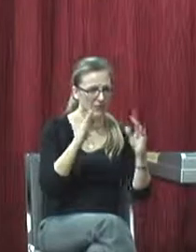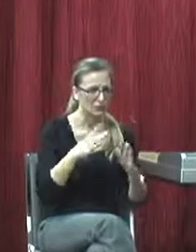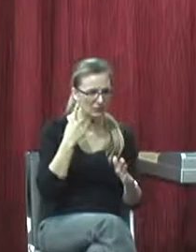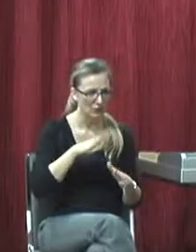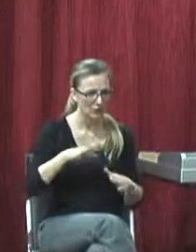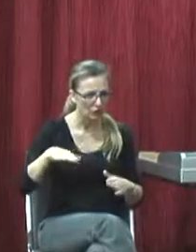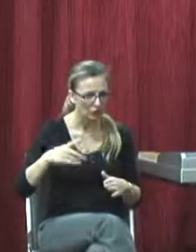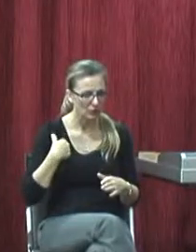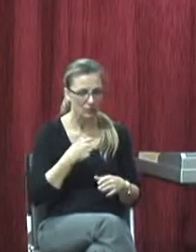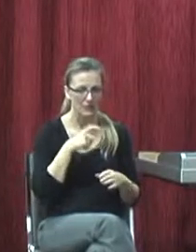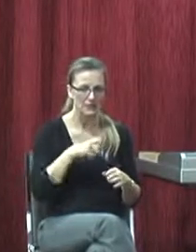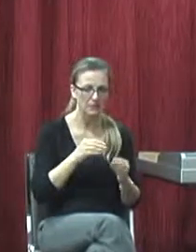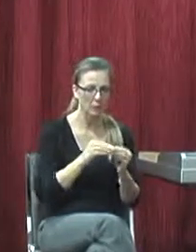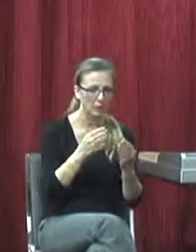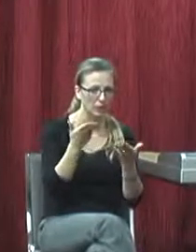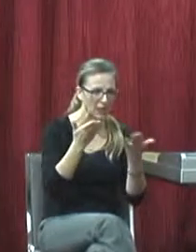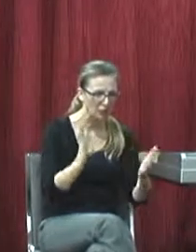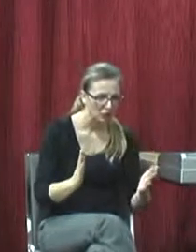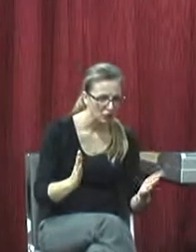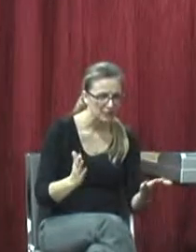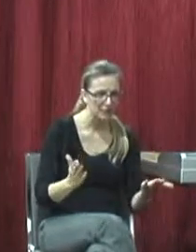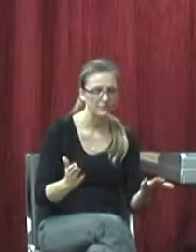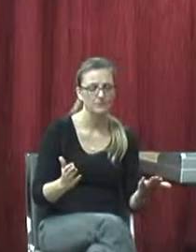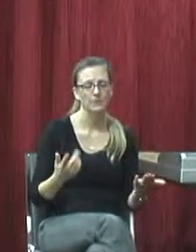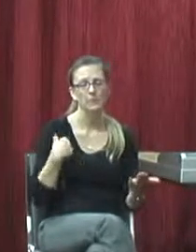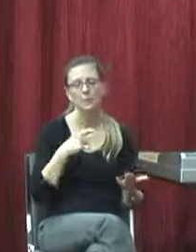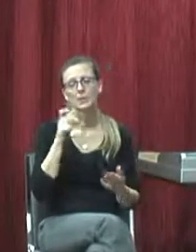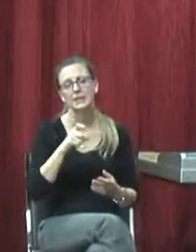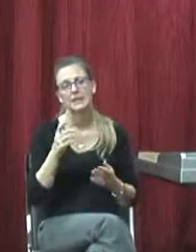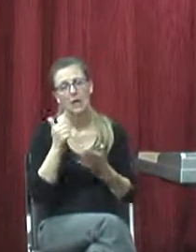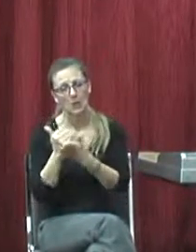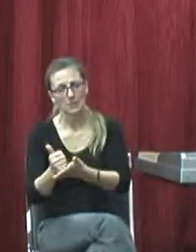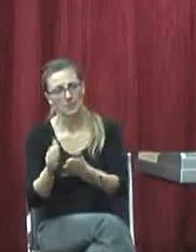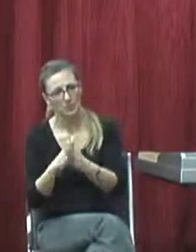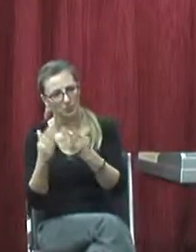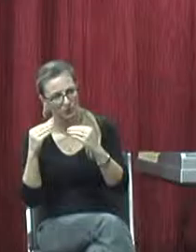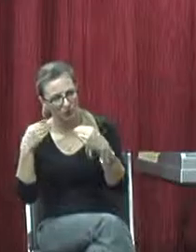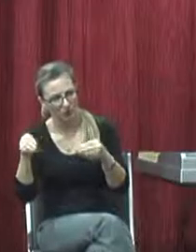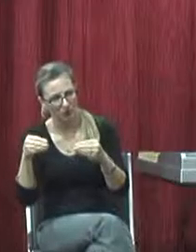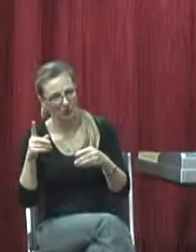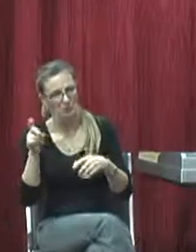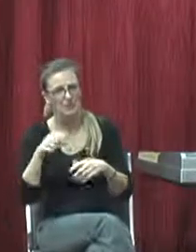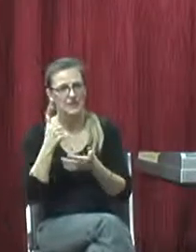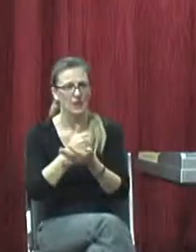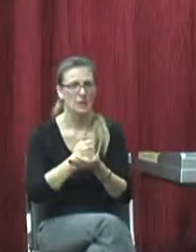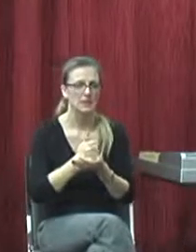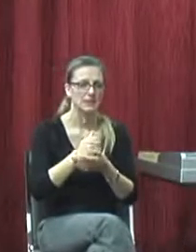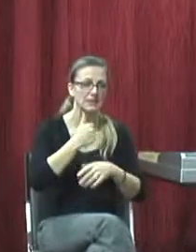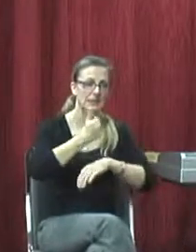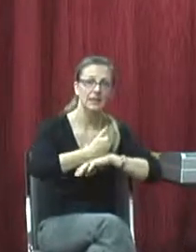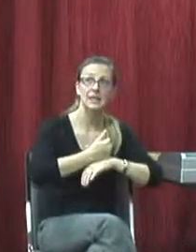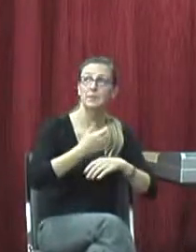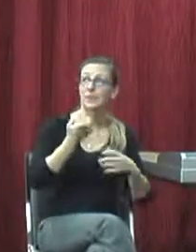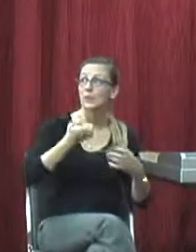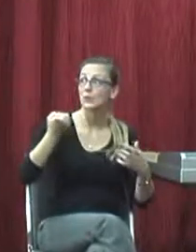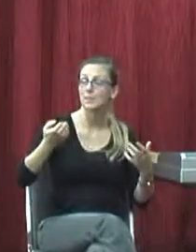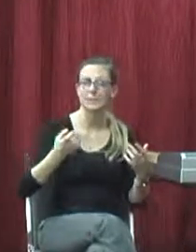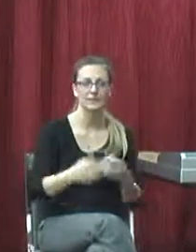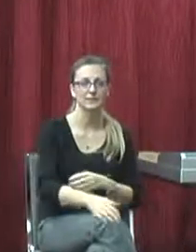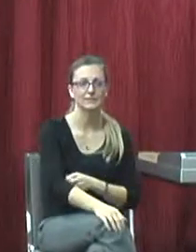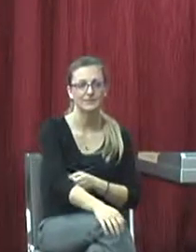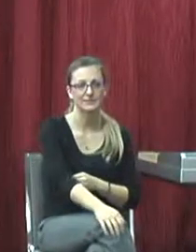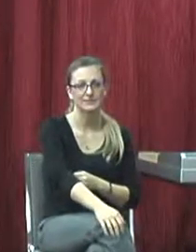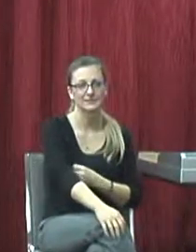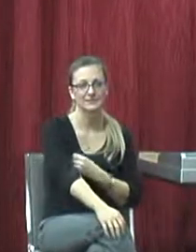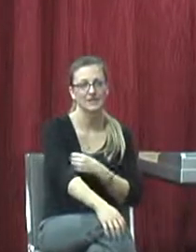We need more ushers. We need help in the bookstore. We need help setting up the equipment, as Larry's waving his hand